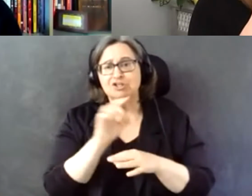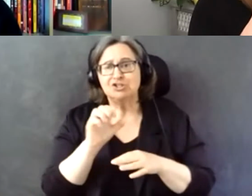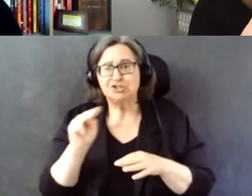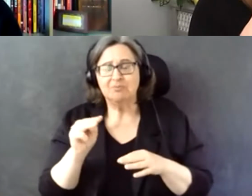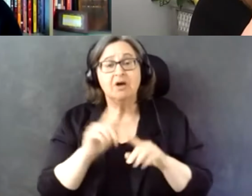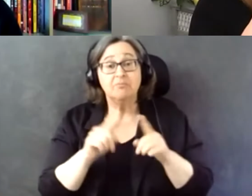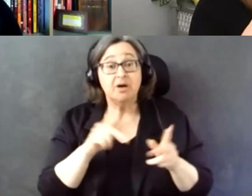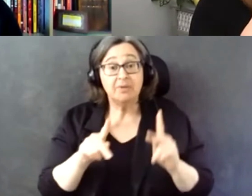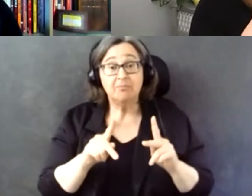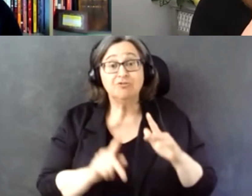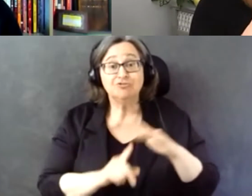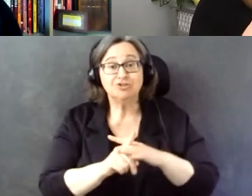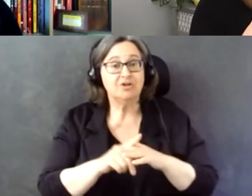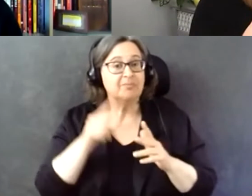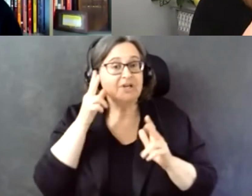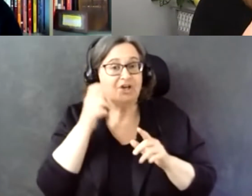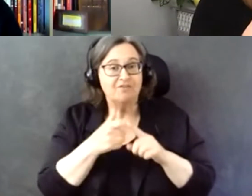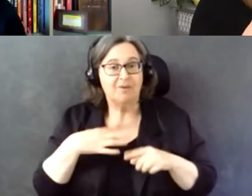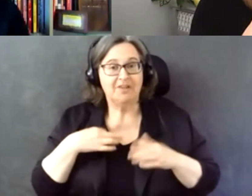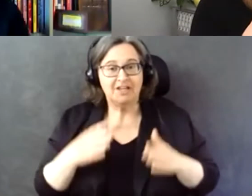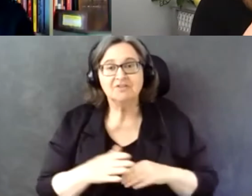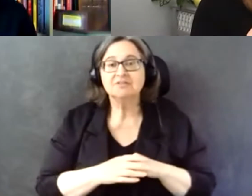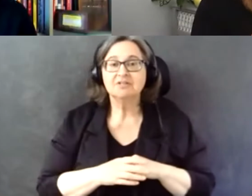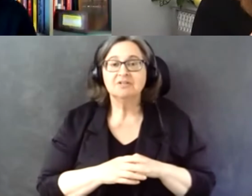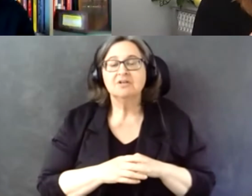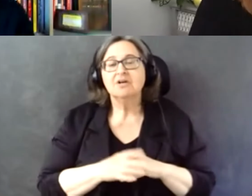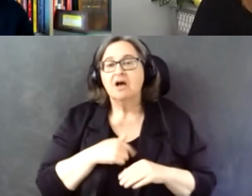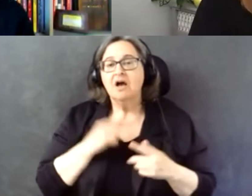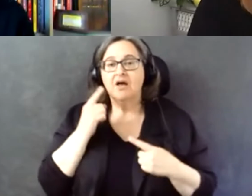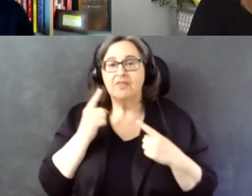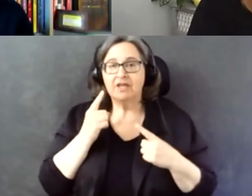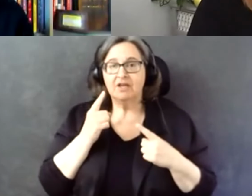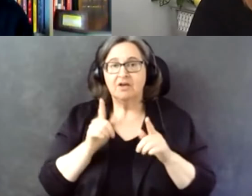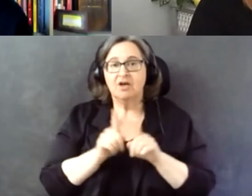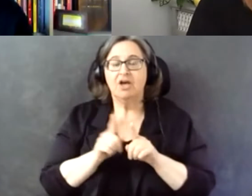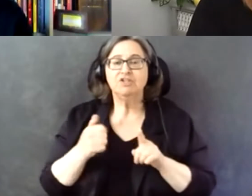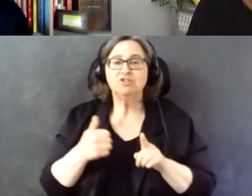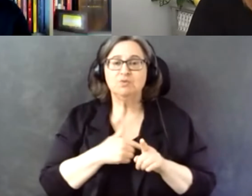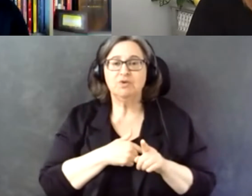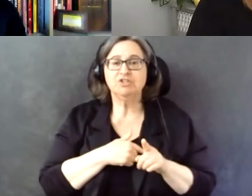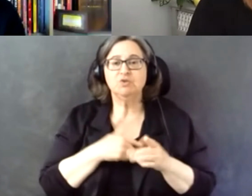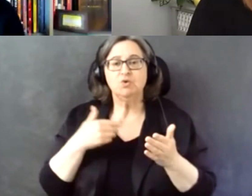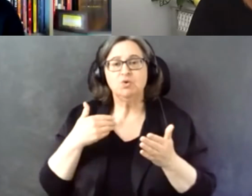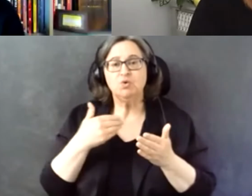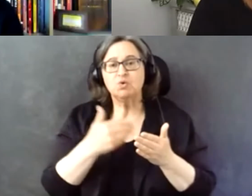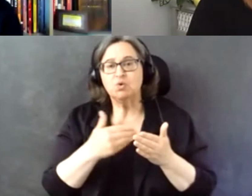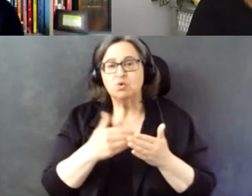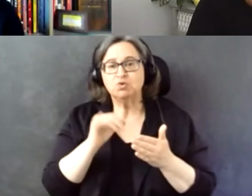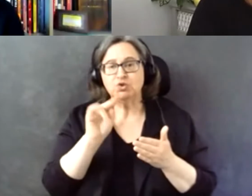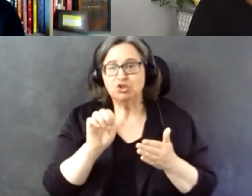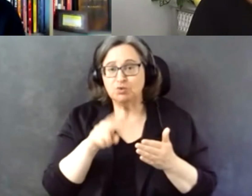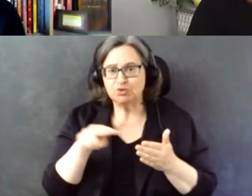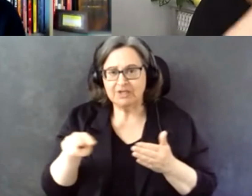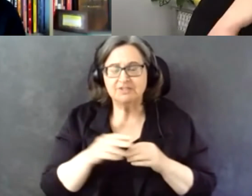really showed up to hear from the candidates right uh you know i i think as we get closer to june 22nd